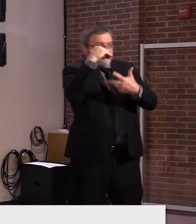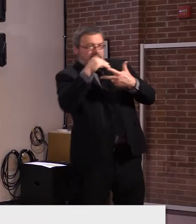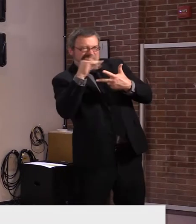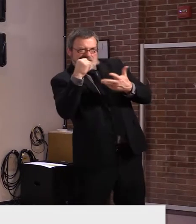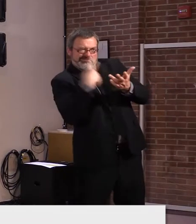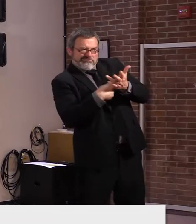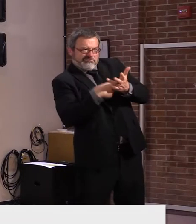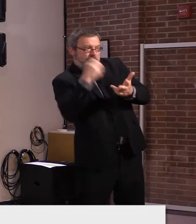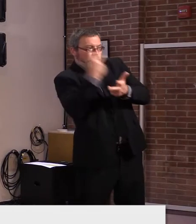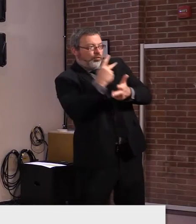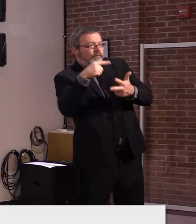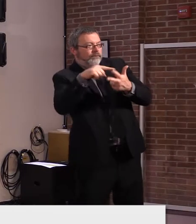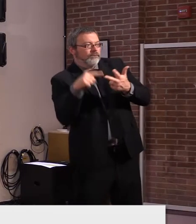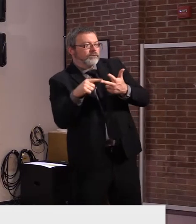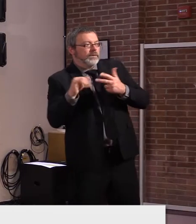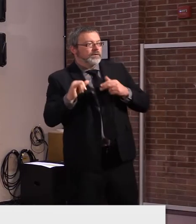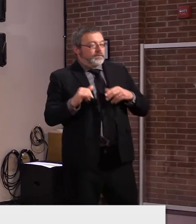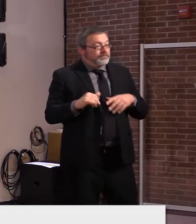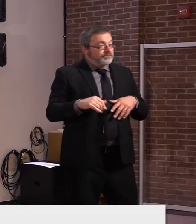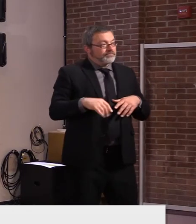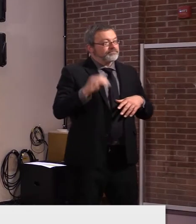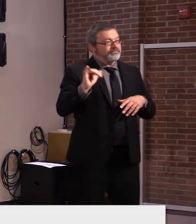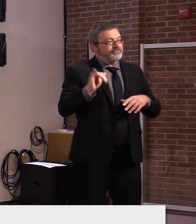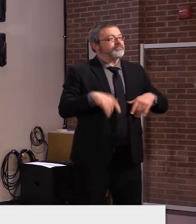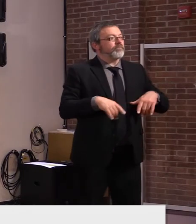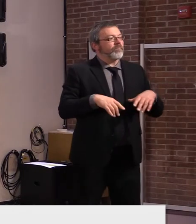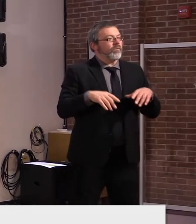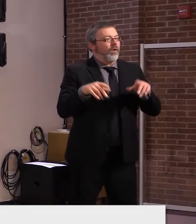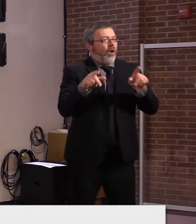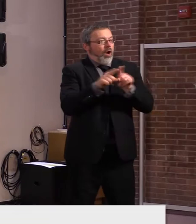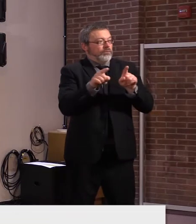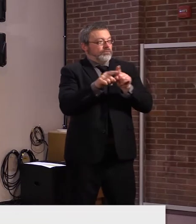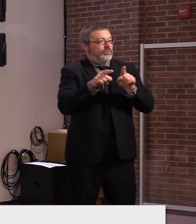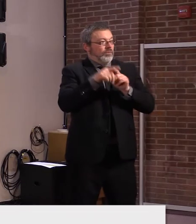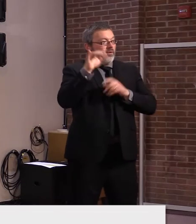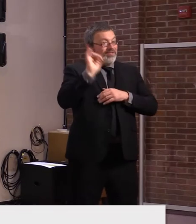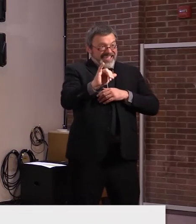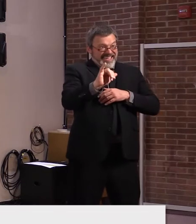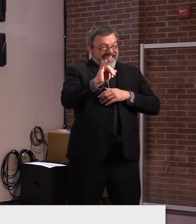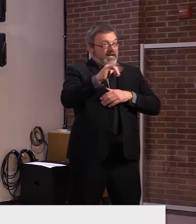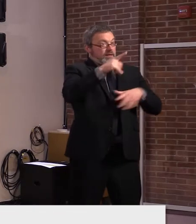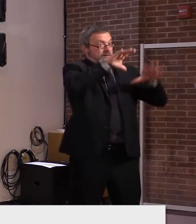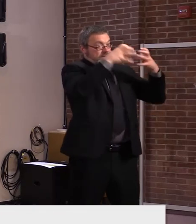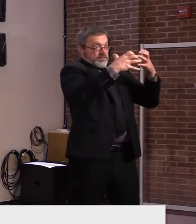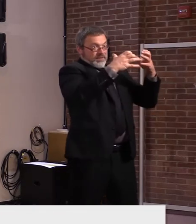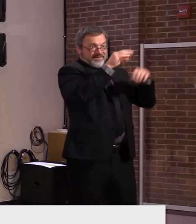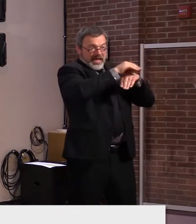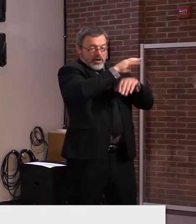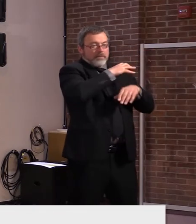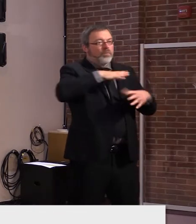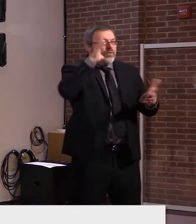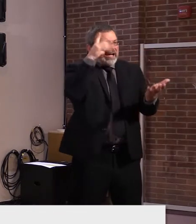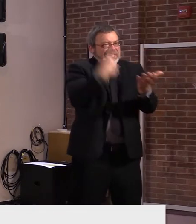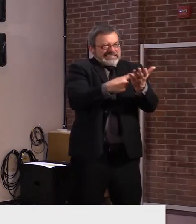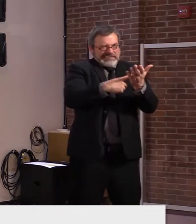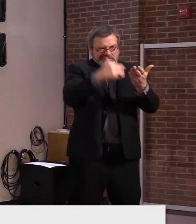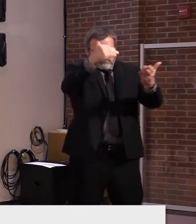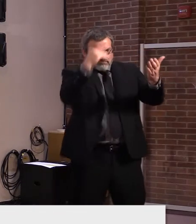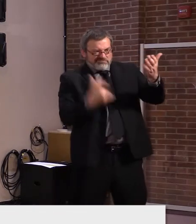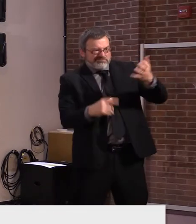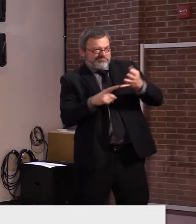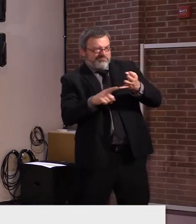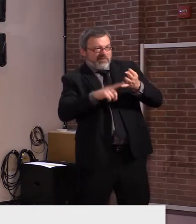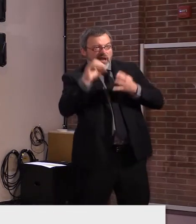use authorization for the Pfizer vaccine for children ages 5 to 11 years old. Based on the